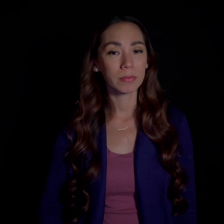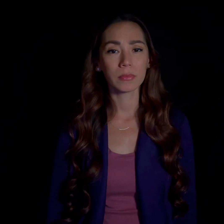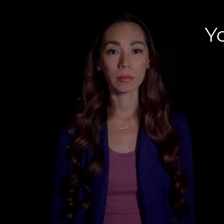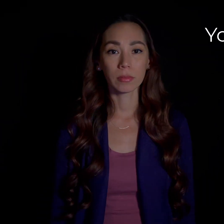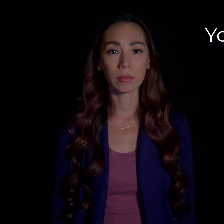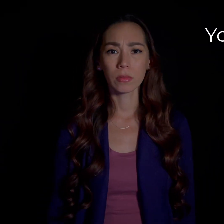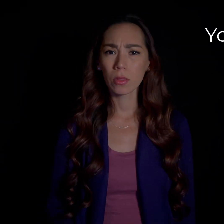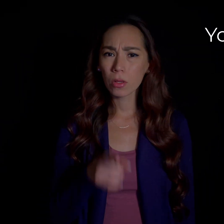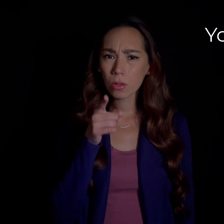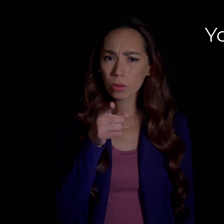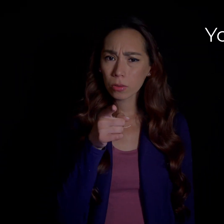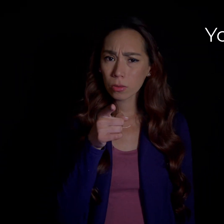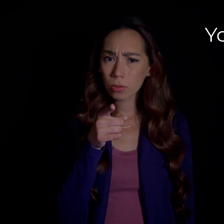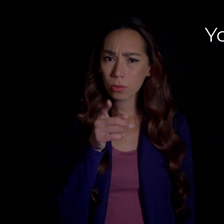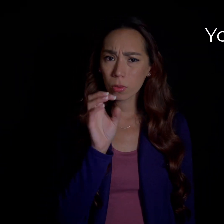Are you okay?